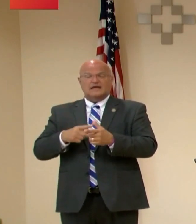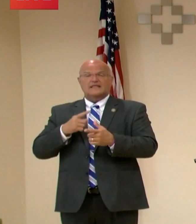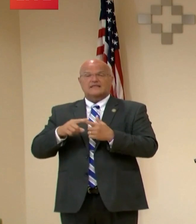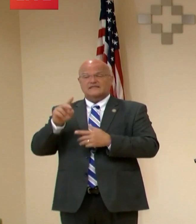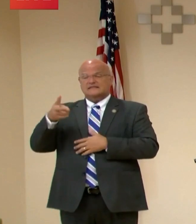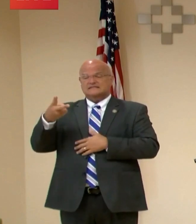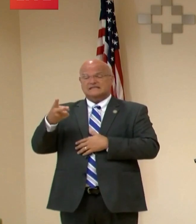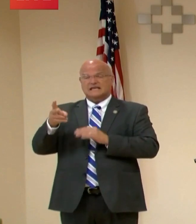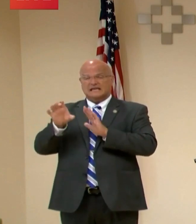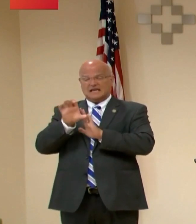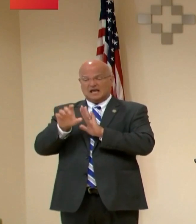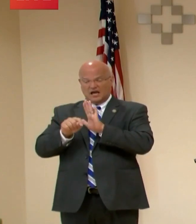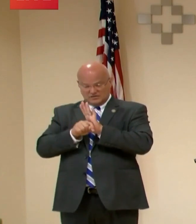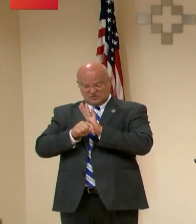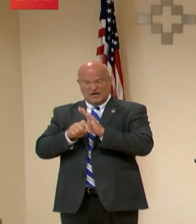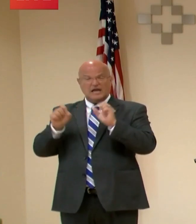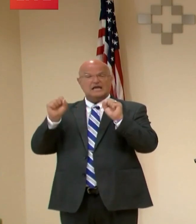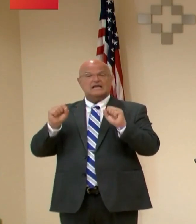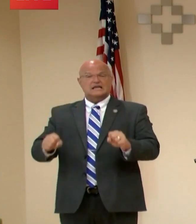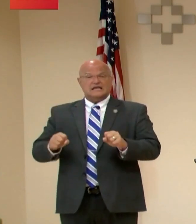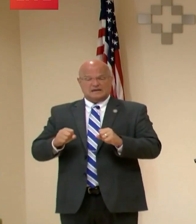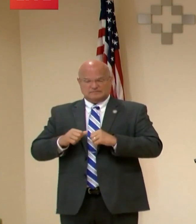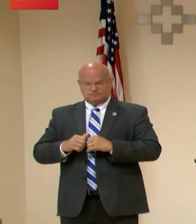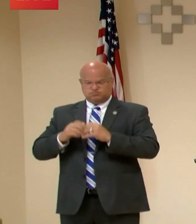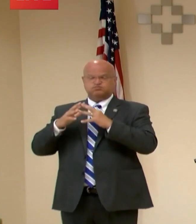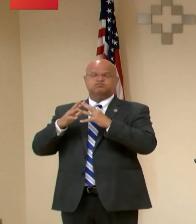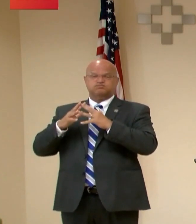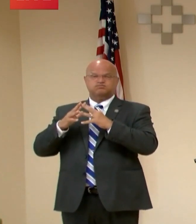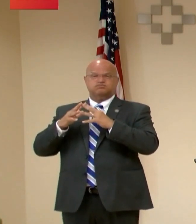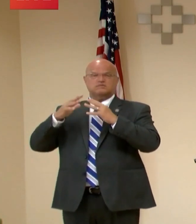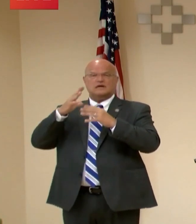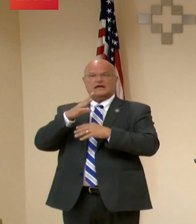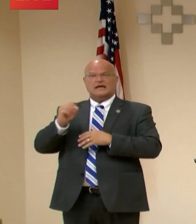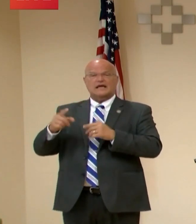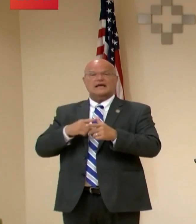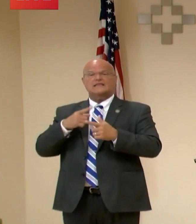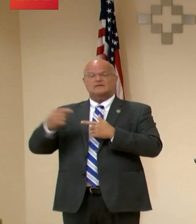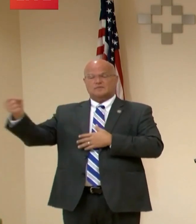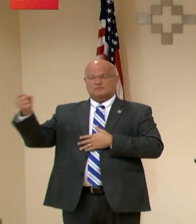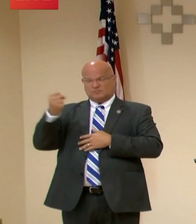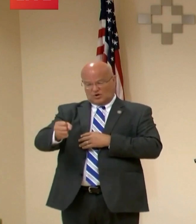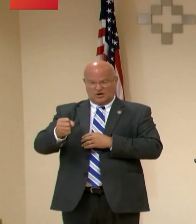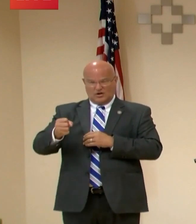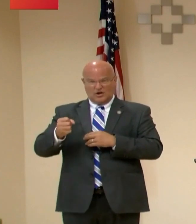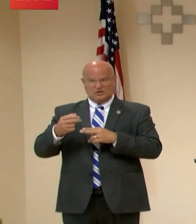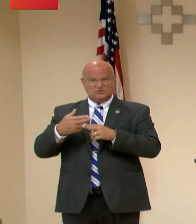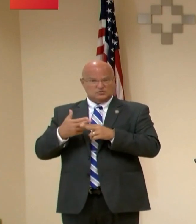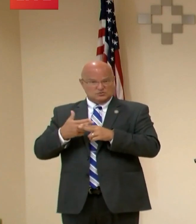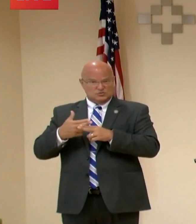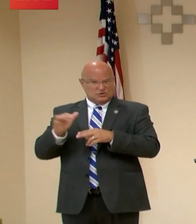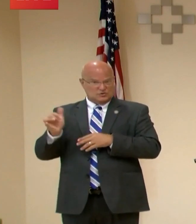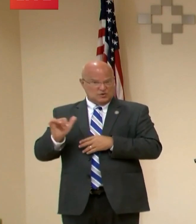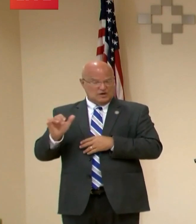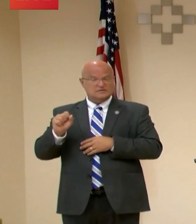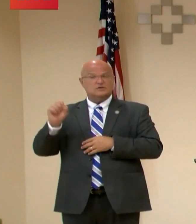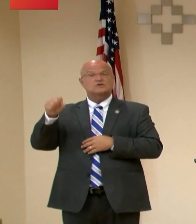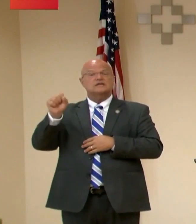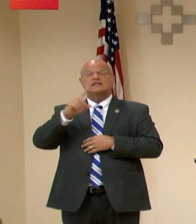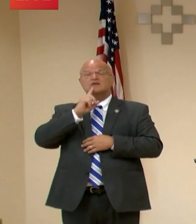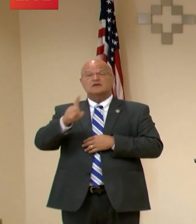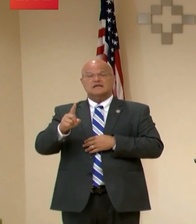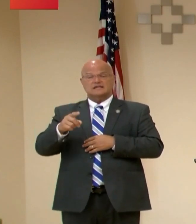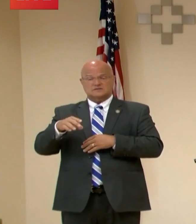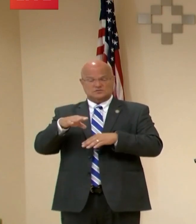the second contract can be initiated, and they'll be brought on board very quickly as well. So yes, there